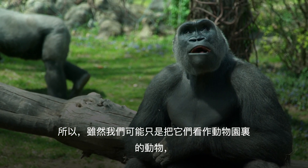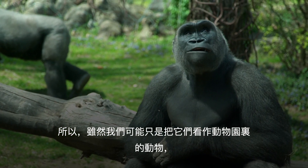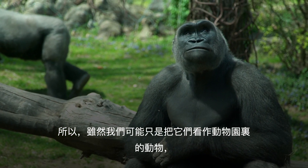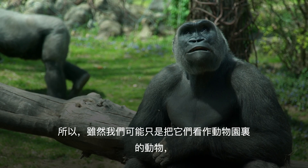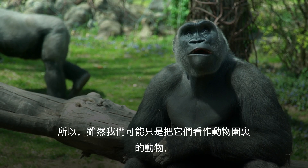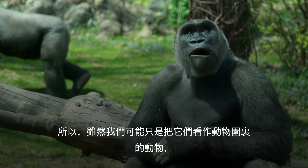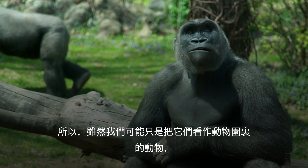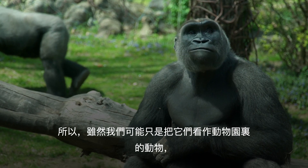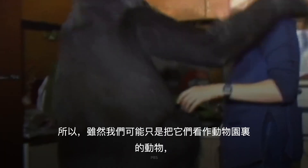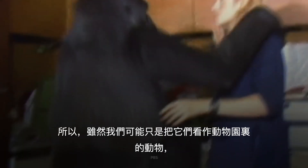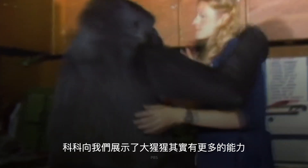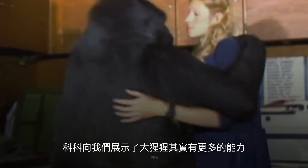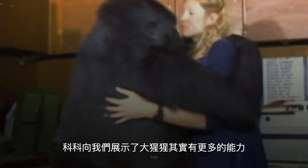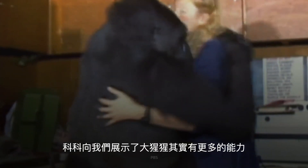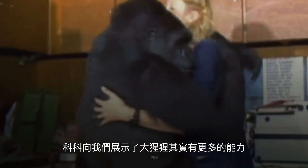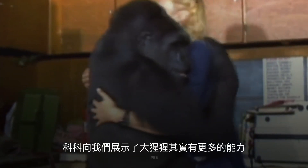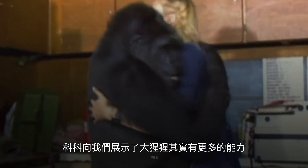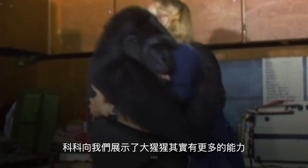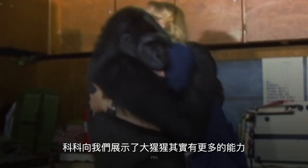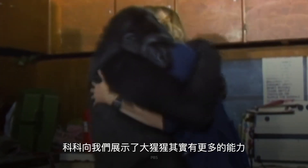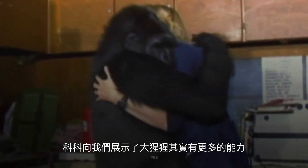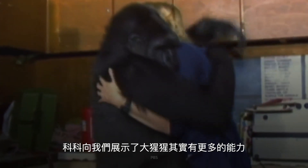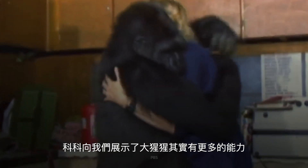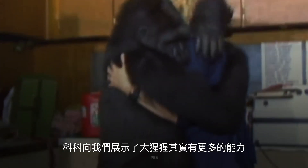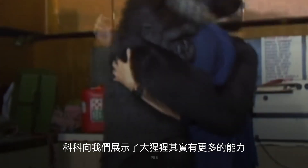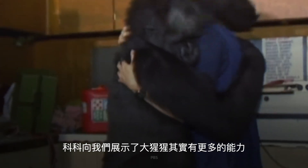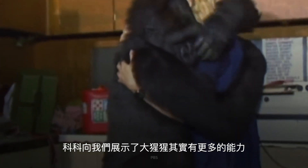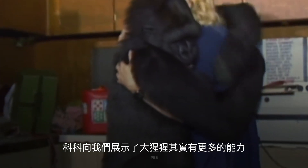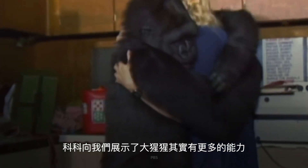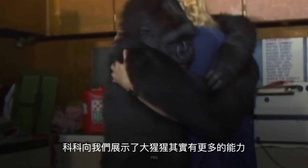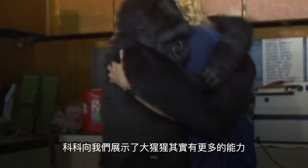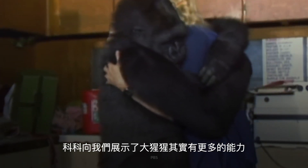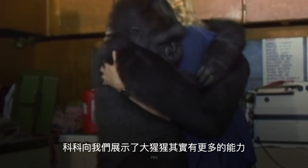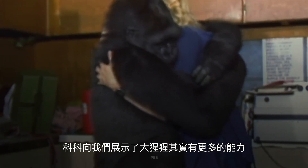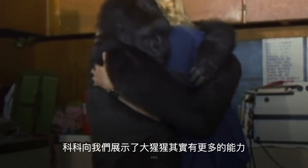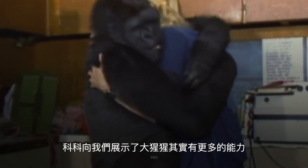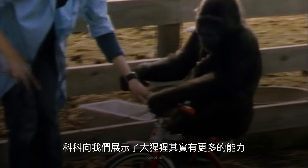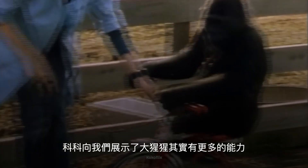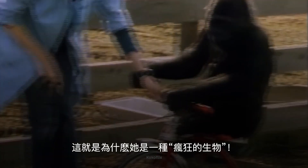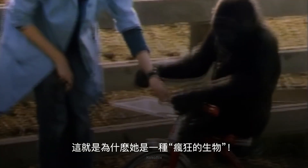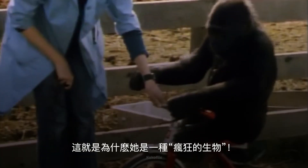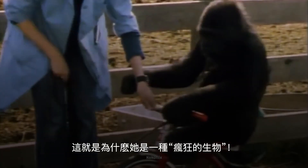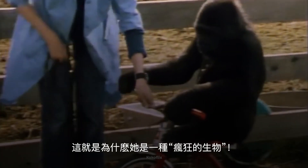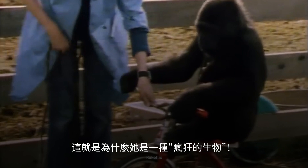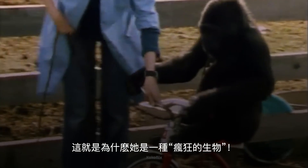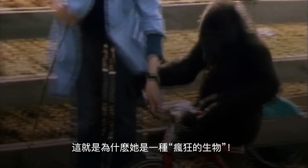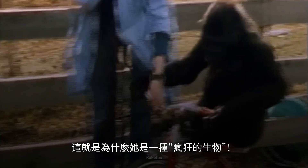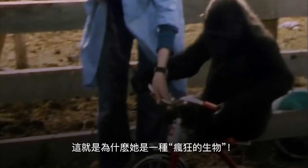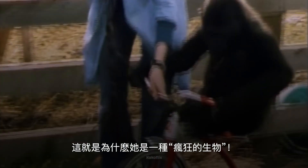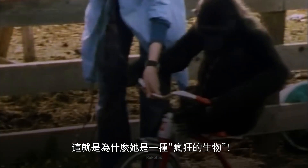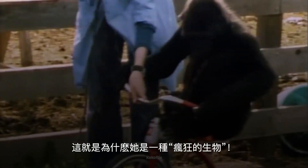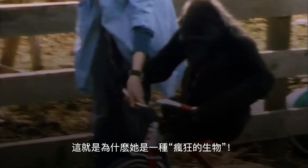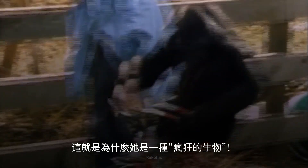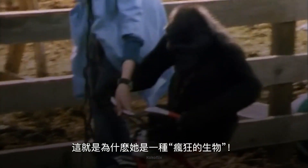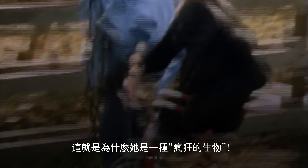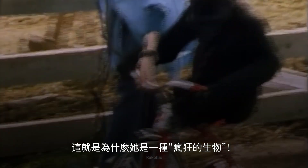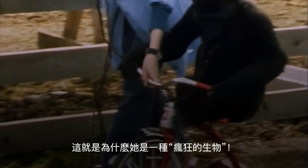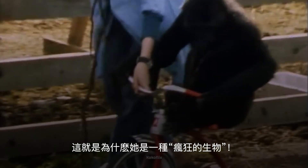in the zoo, Coco showed us that gorillas are capable of so much more, and that's why she's a crazy creature.